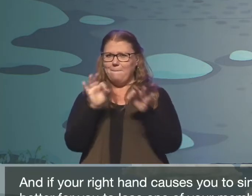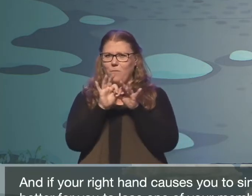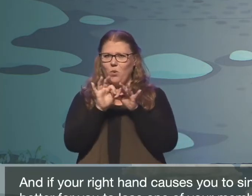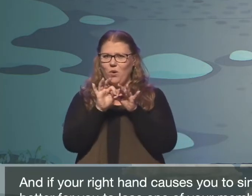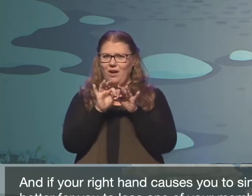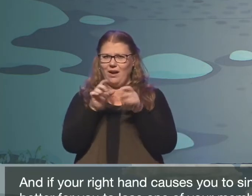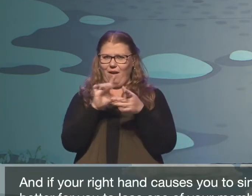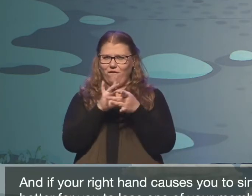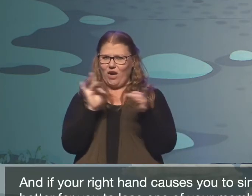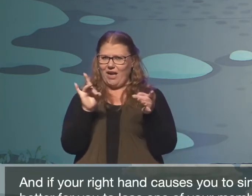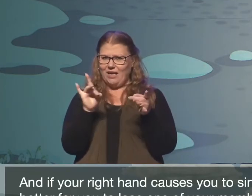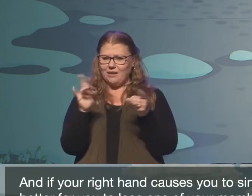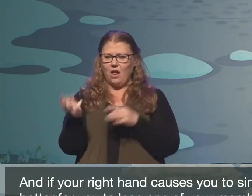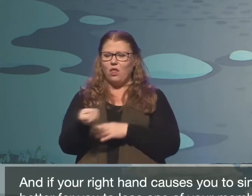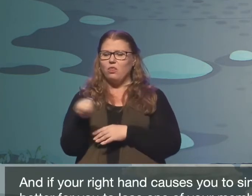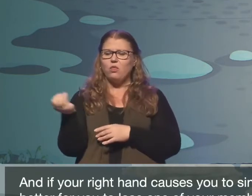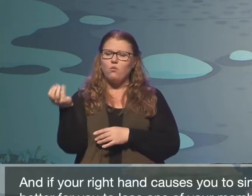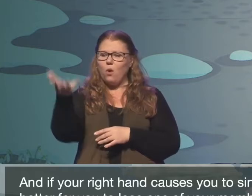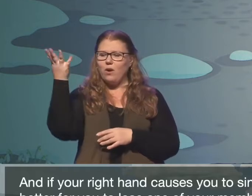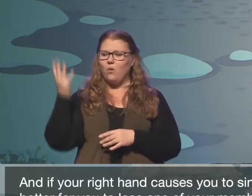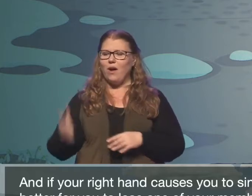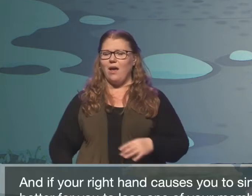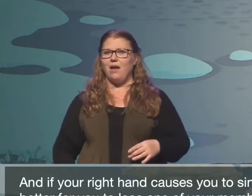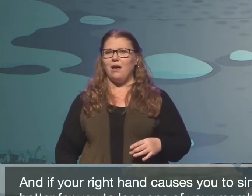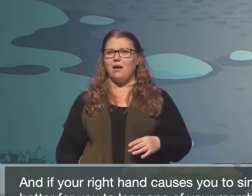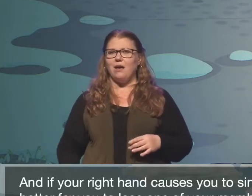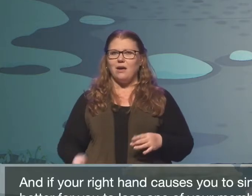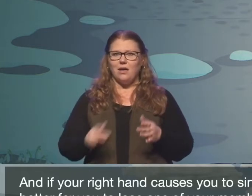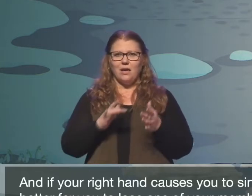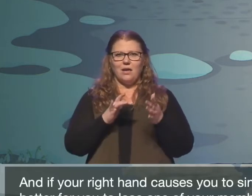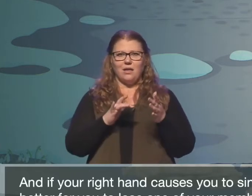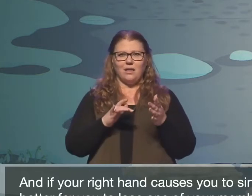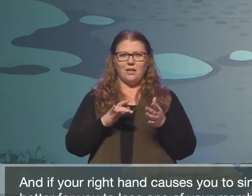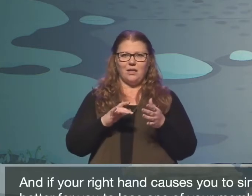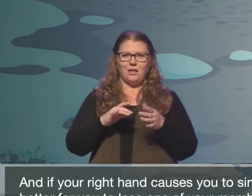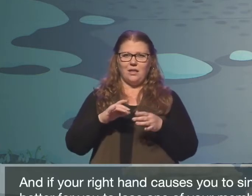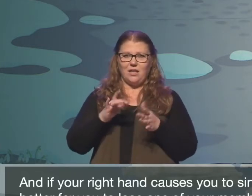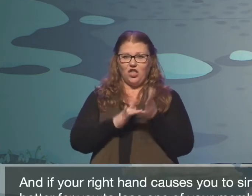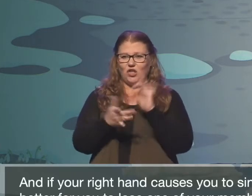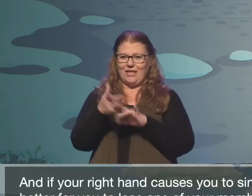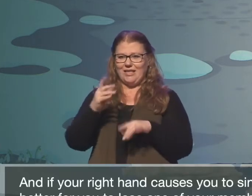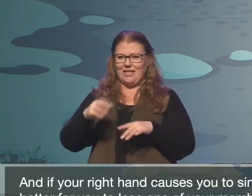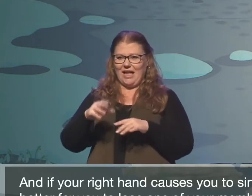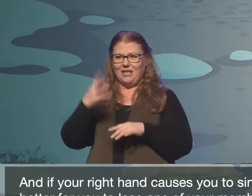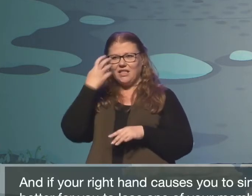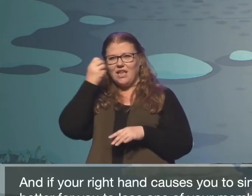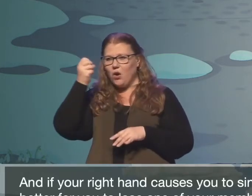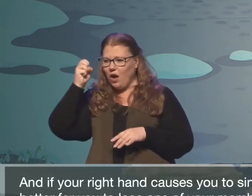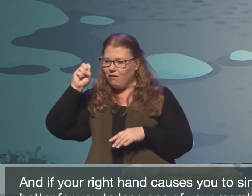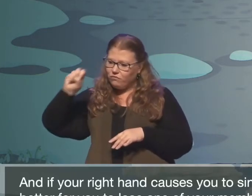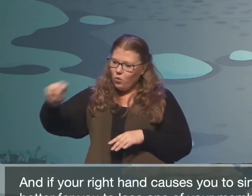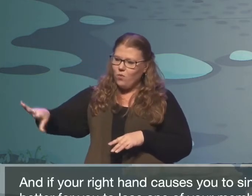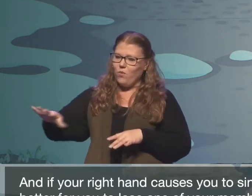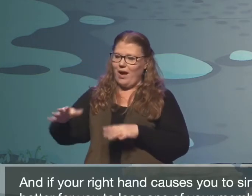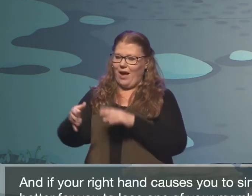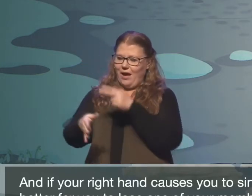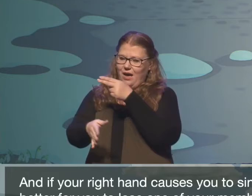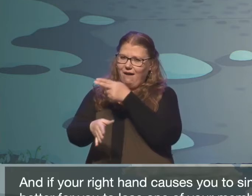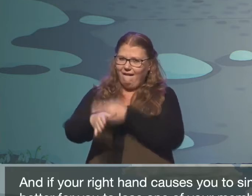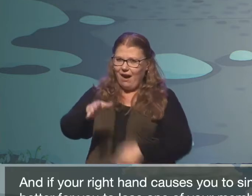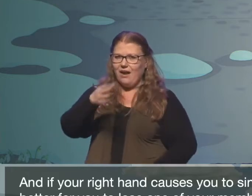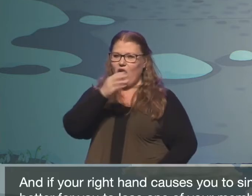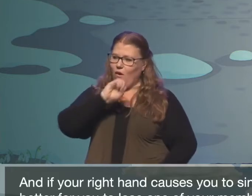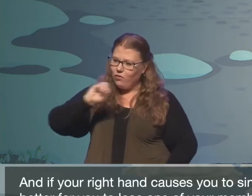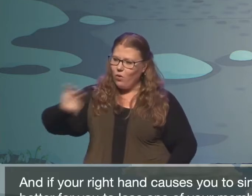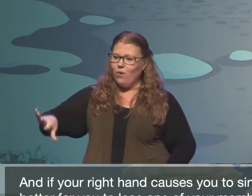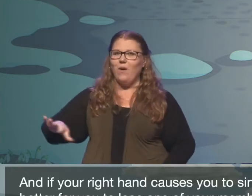Throw it away. Throw it away. He says, tear it off, cut it off, throw it away. Better for that one little